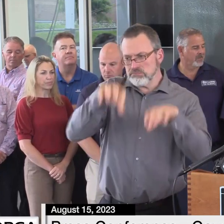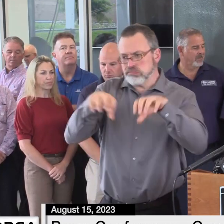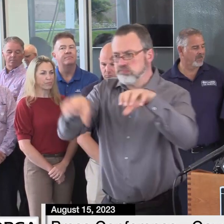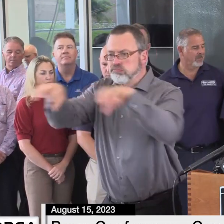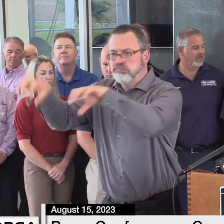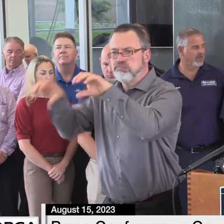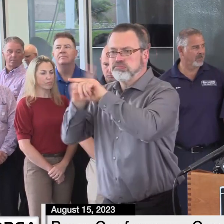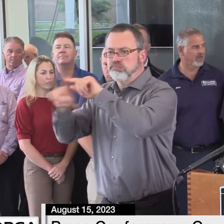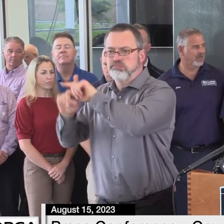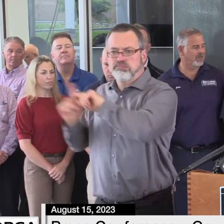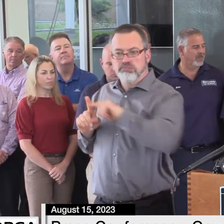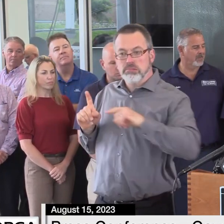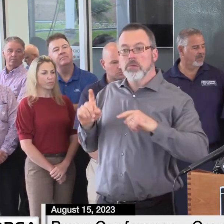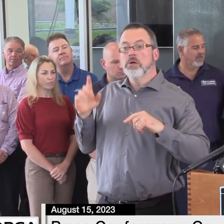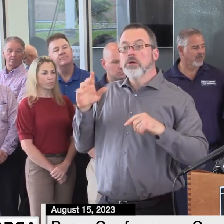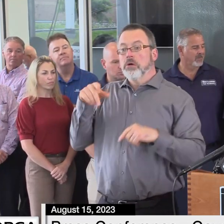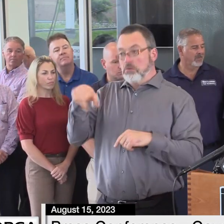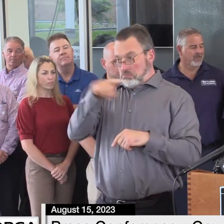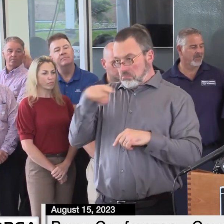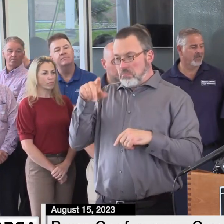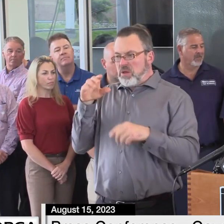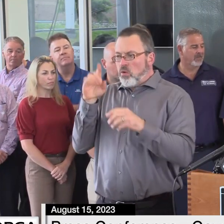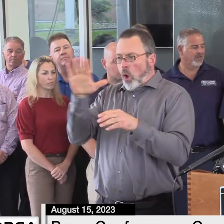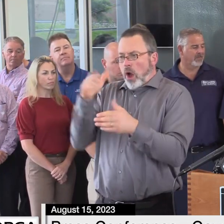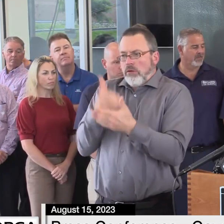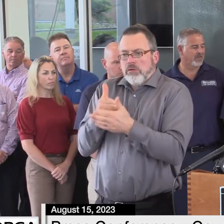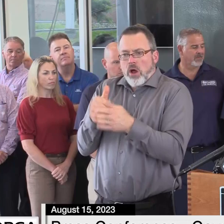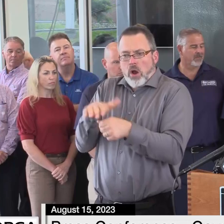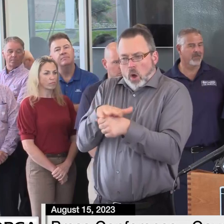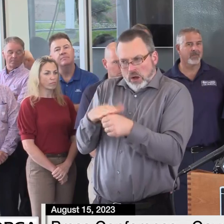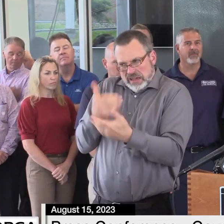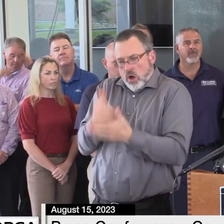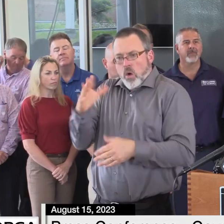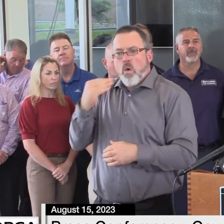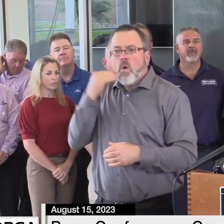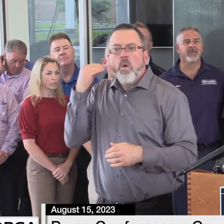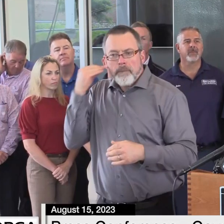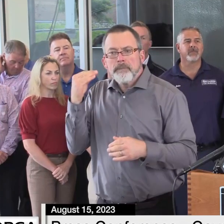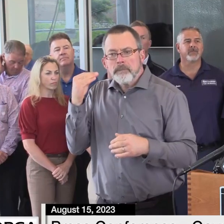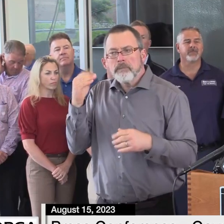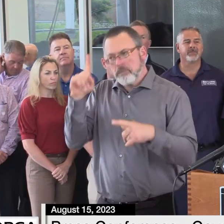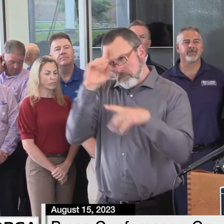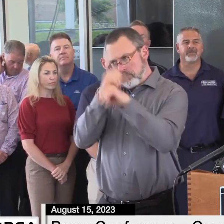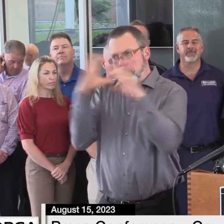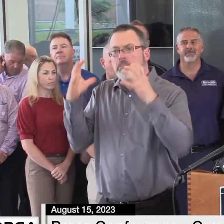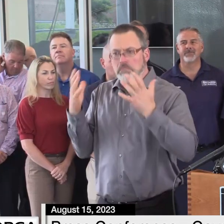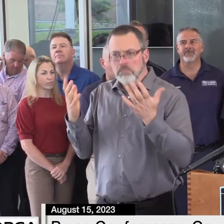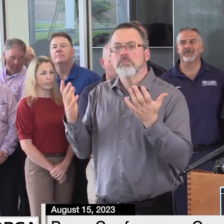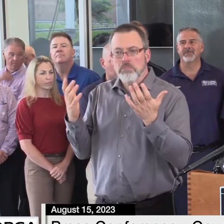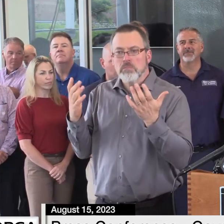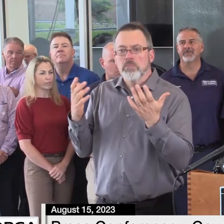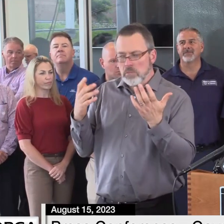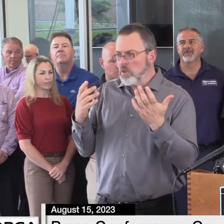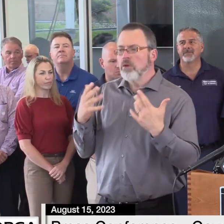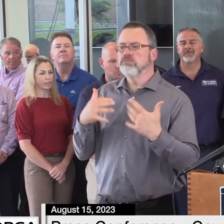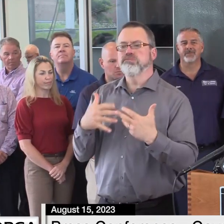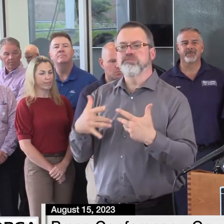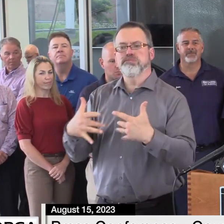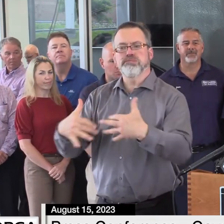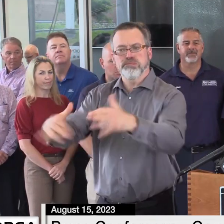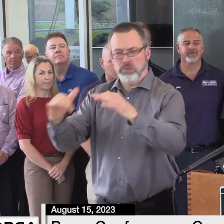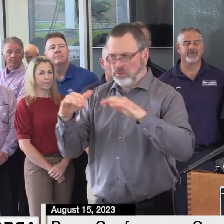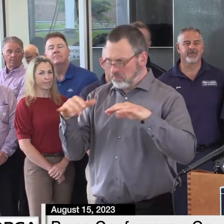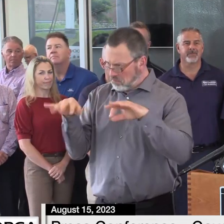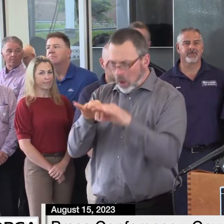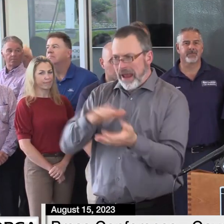that people can go to a location near them, know what's expected, be boots on the ground, and get these areas cleaned